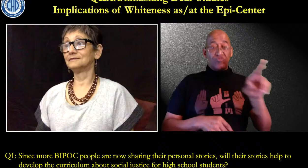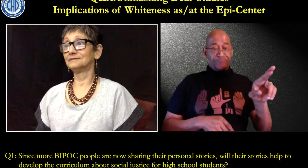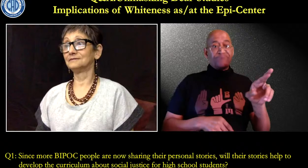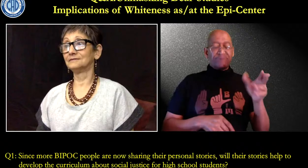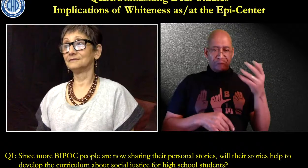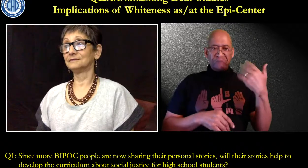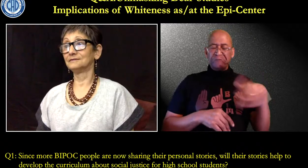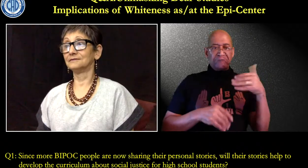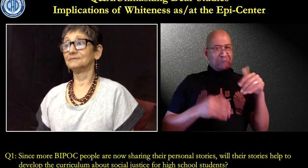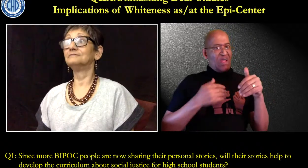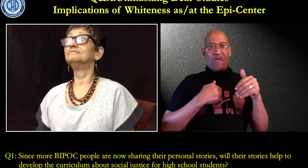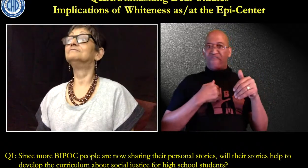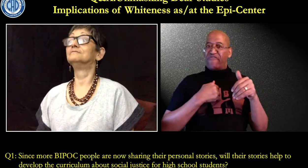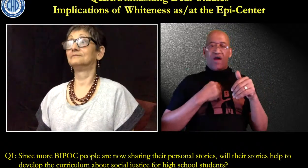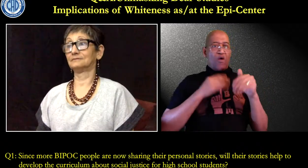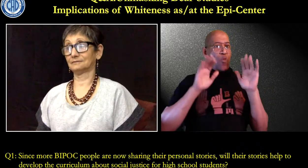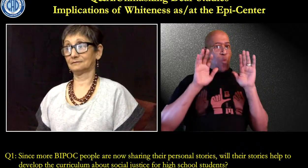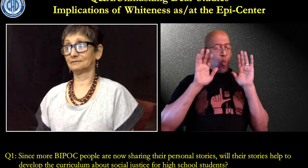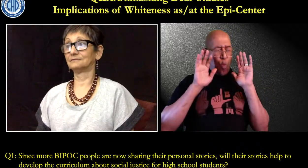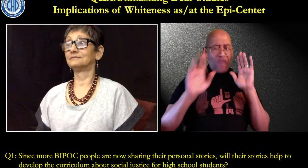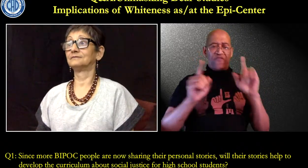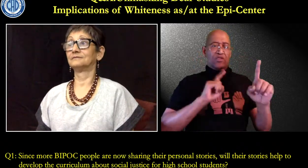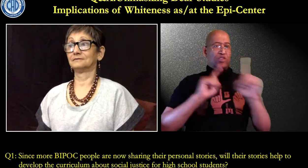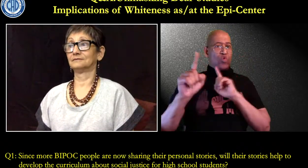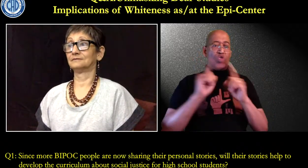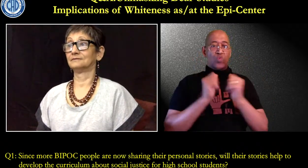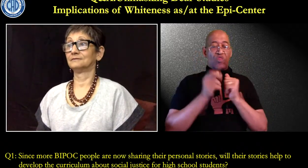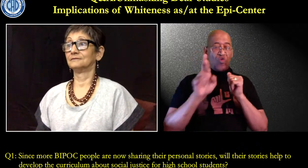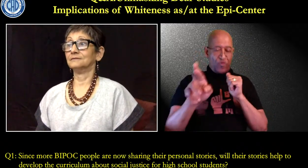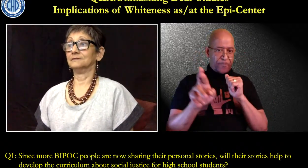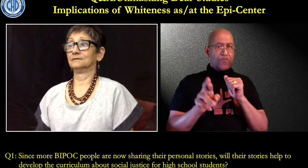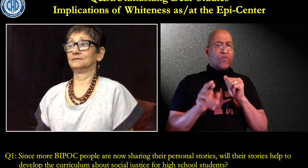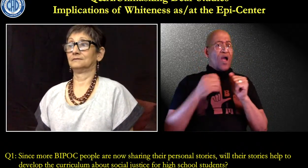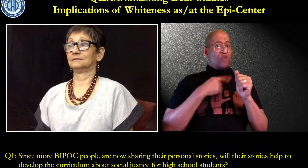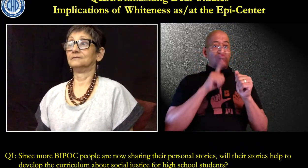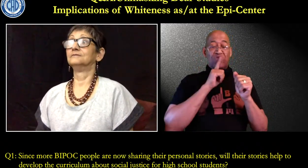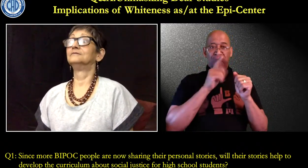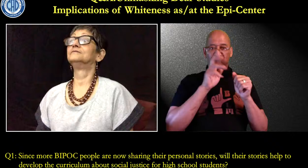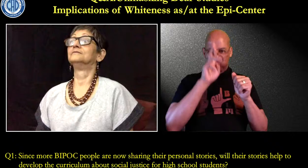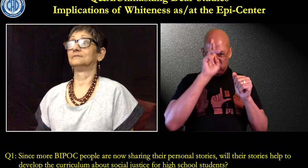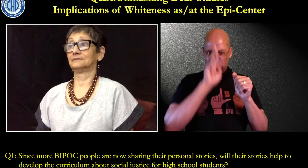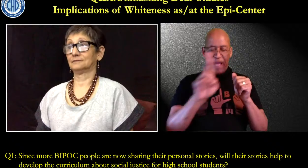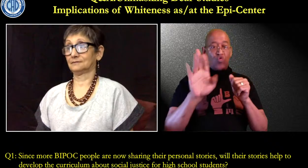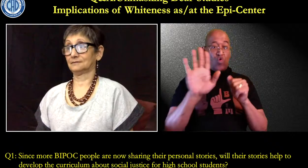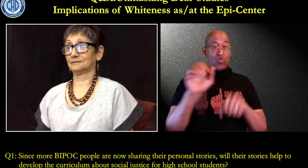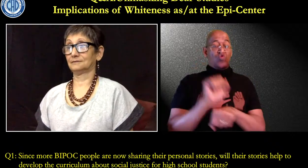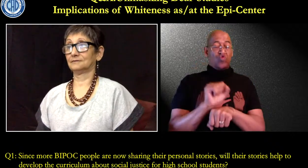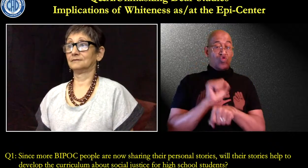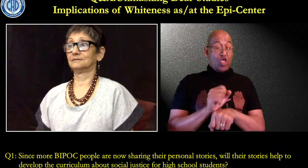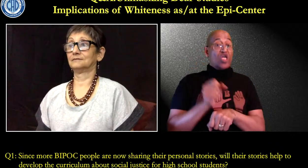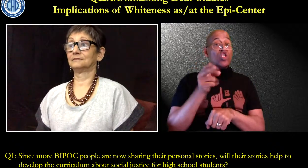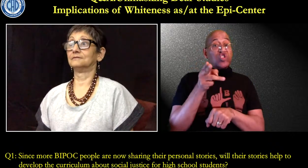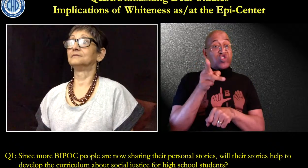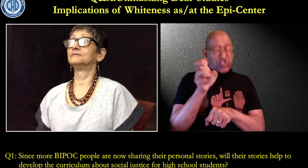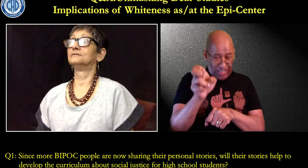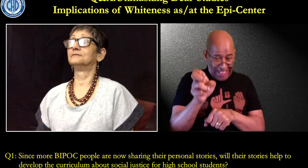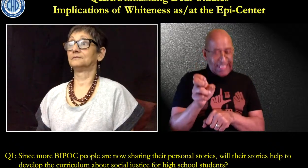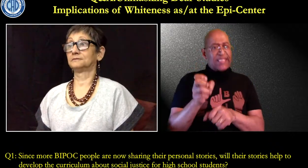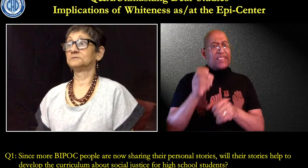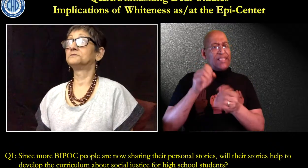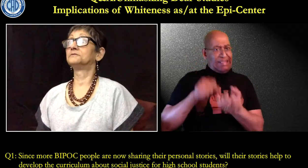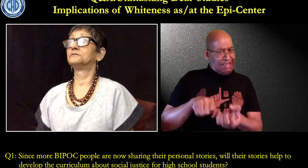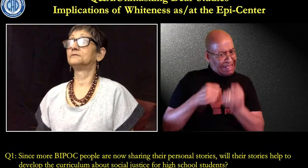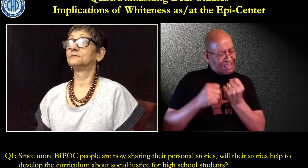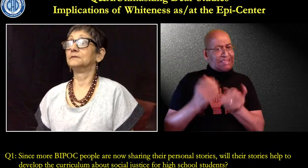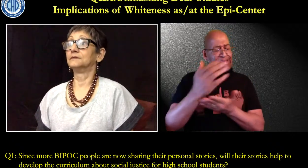experiences. Truly, I had no idea and was completely amazed whenever I found out about that. I really respect